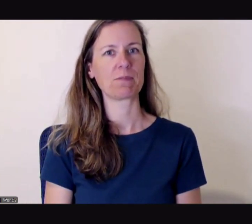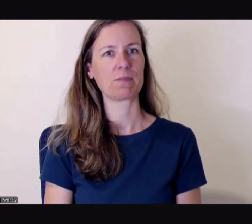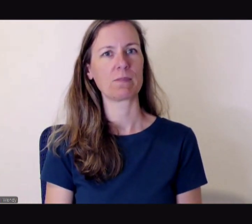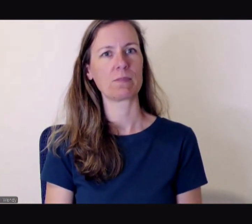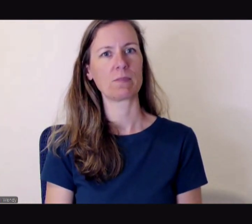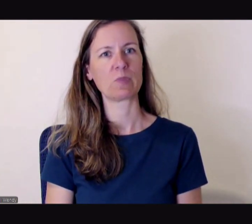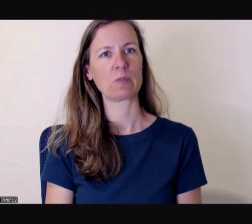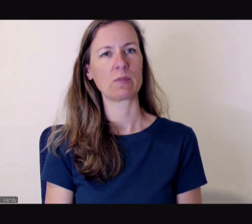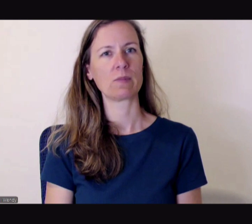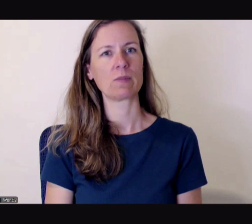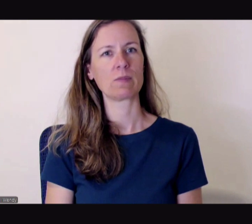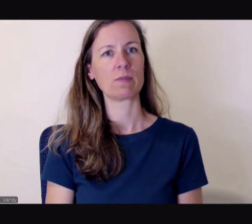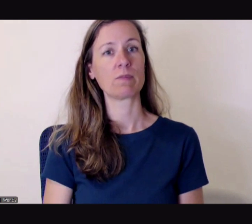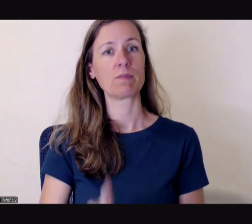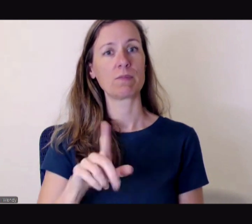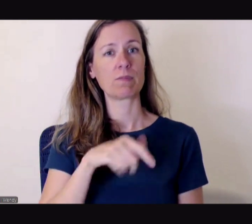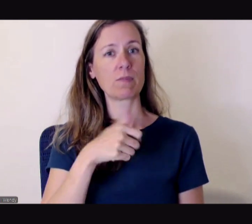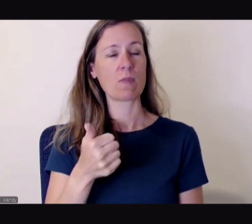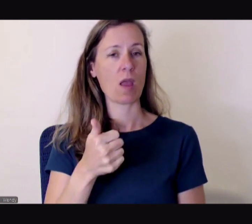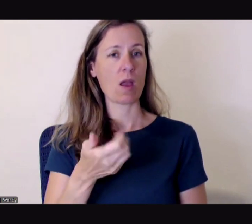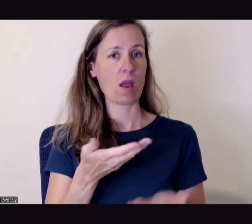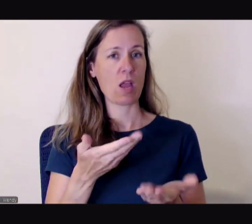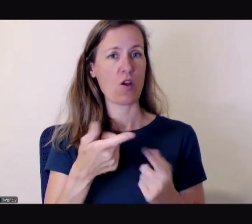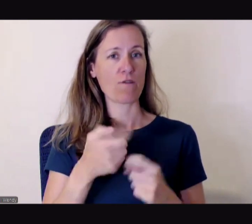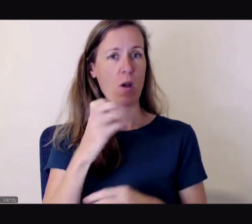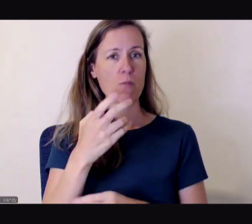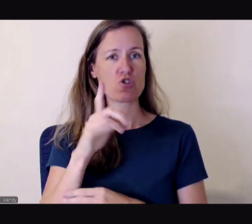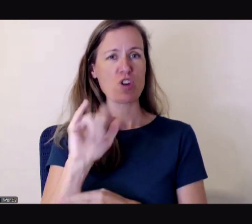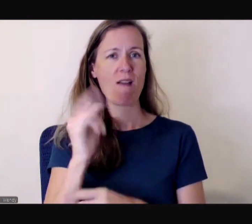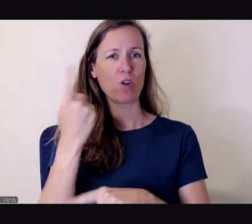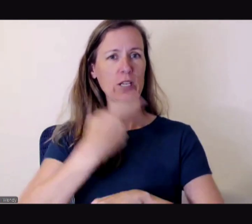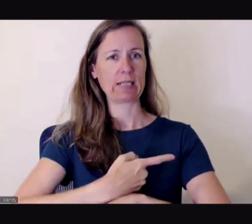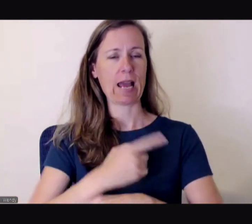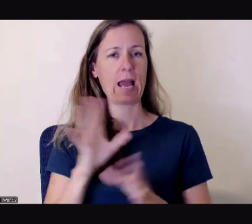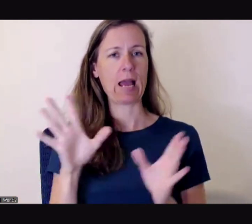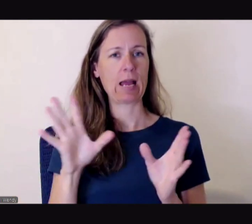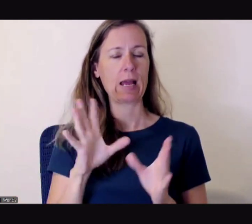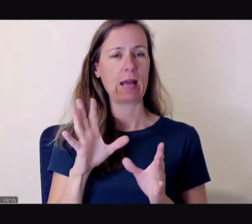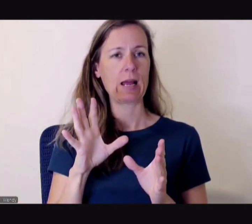Okay. Is there anyone here from the Cheverly Day Committee?